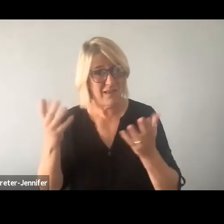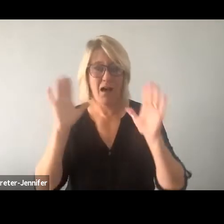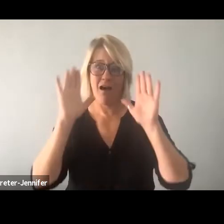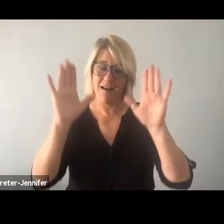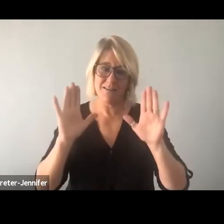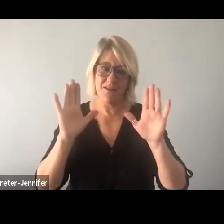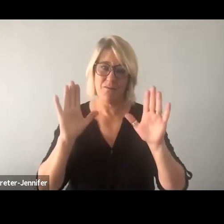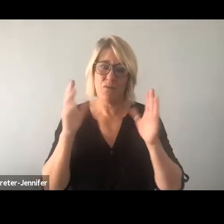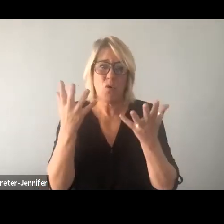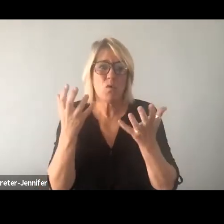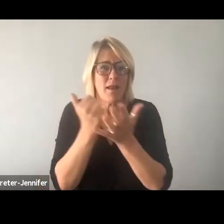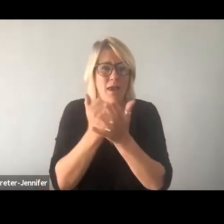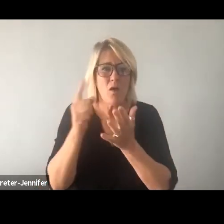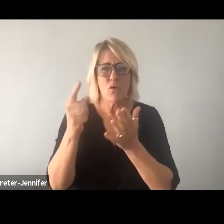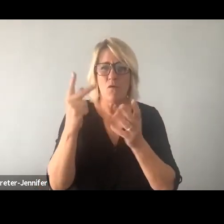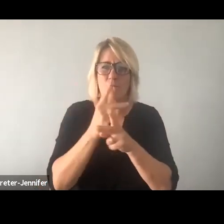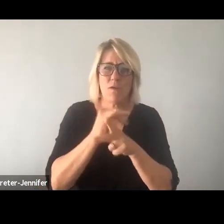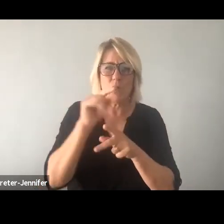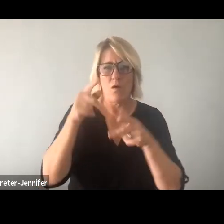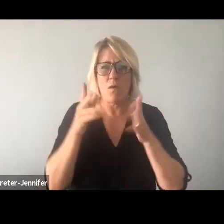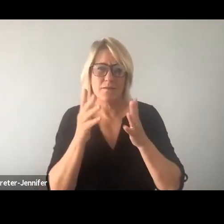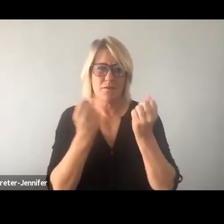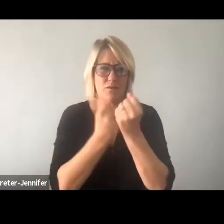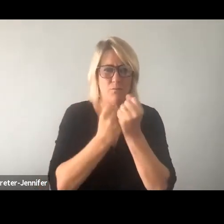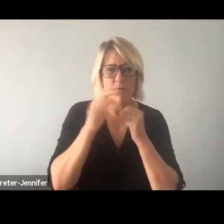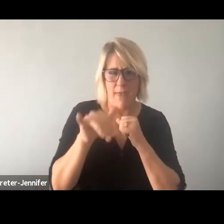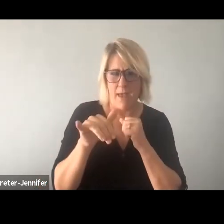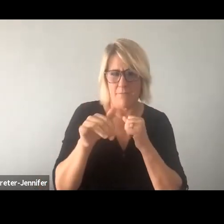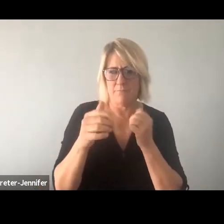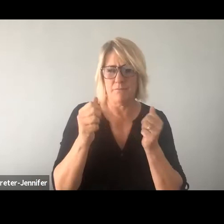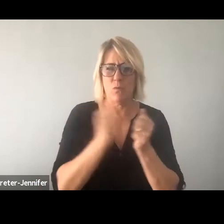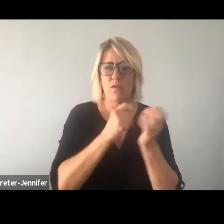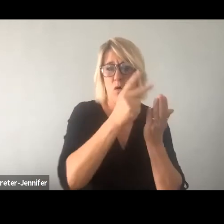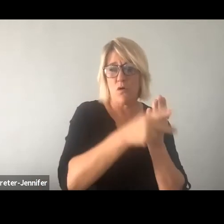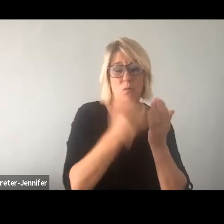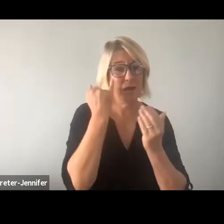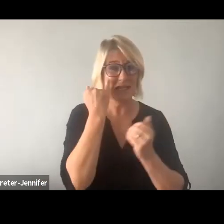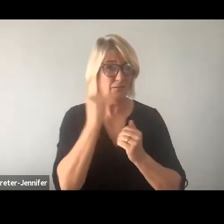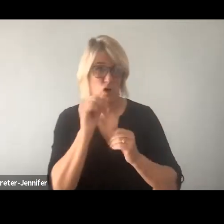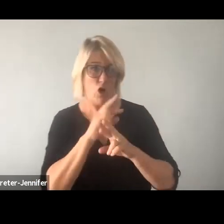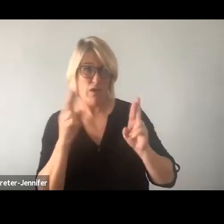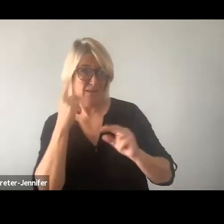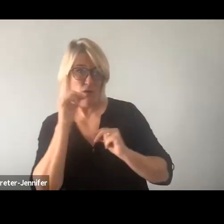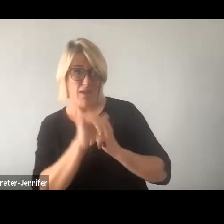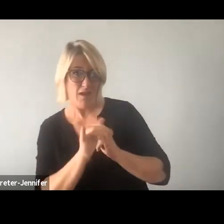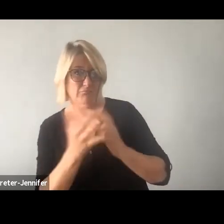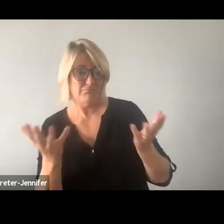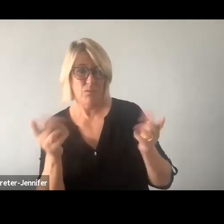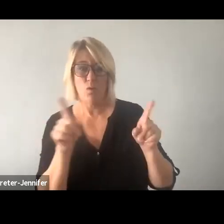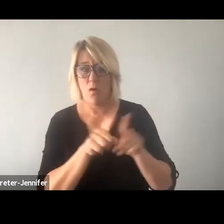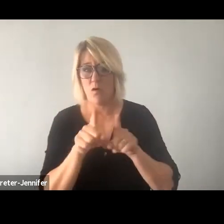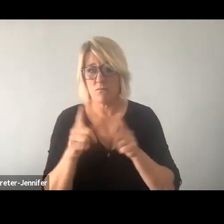to support you, and that's what that position and the programming will do. But if you're not quite ready for that, we're also going to